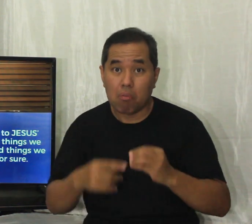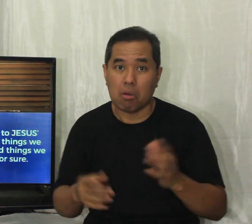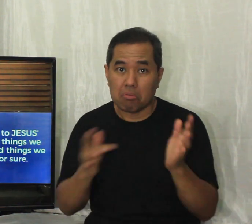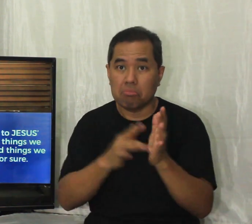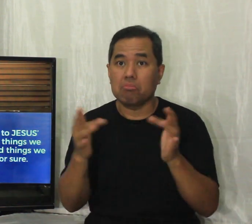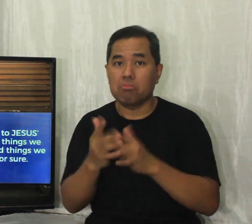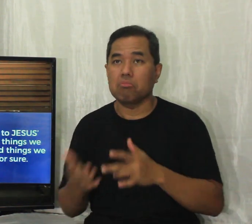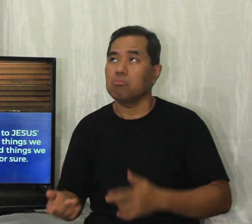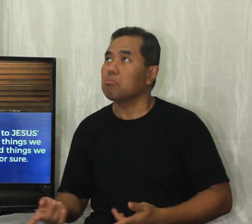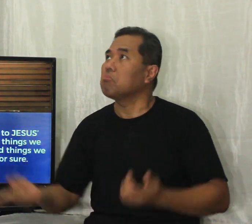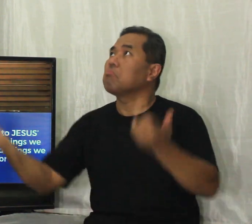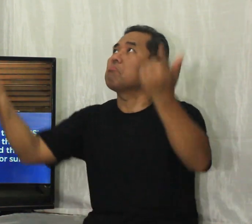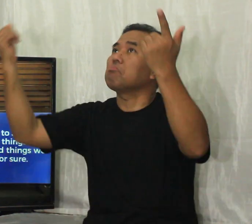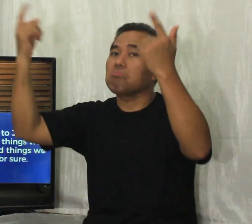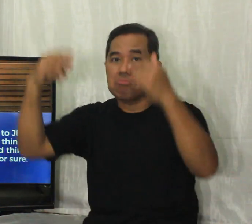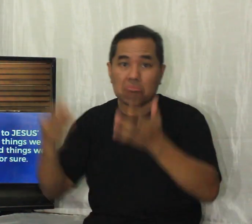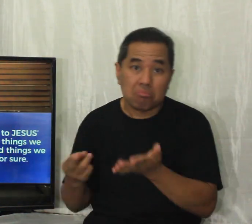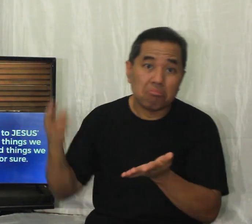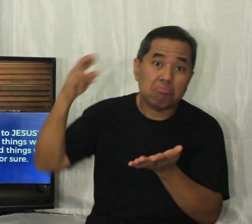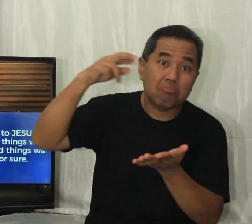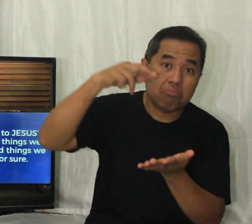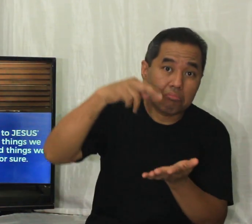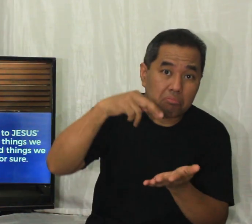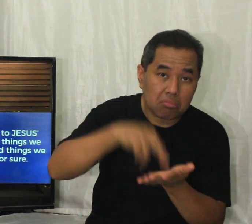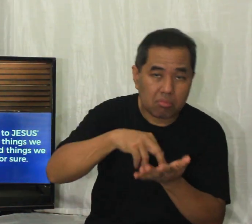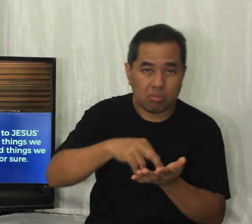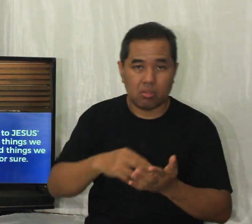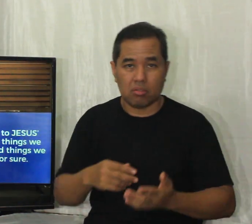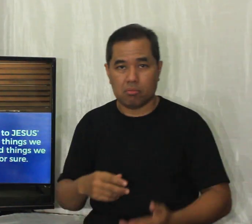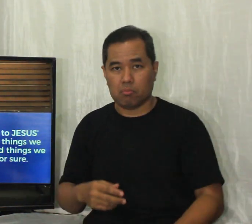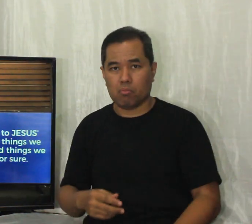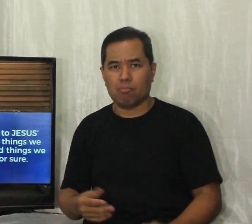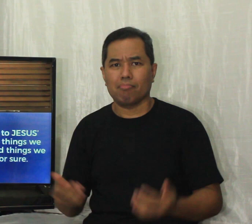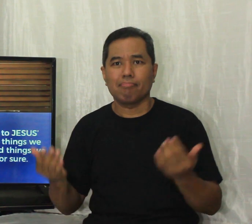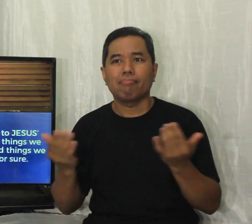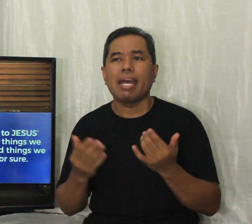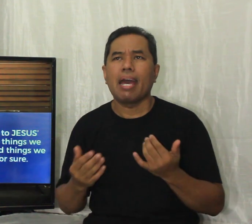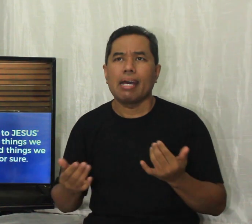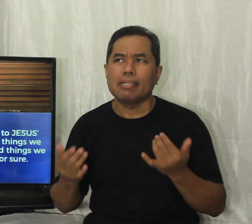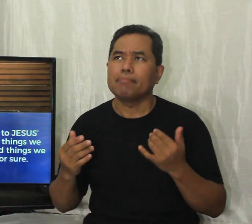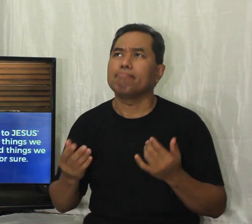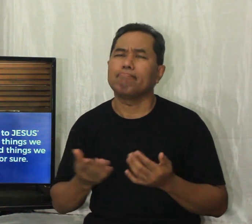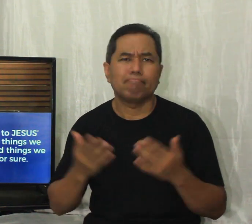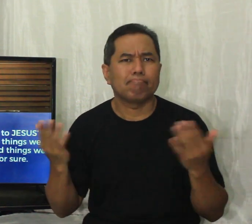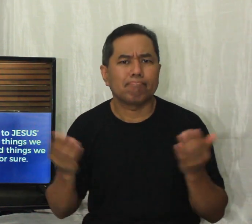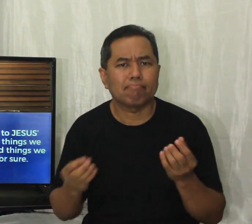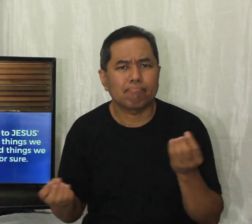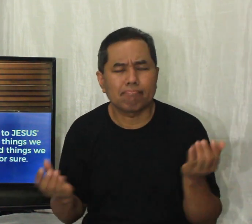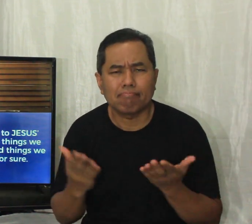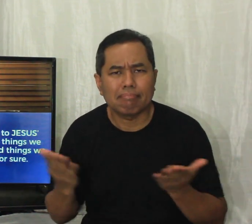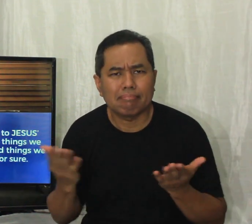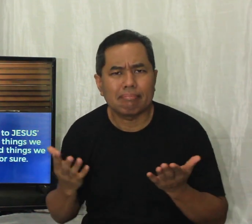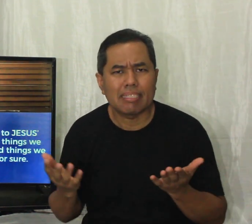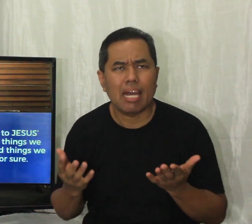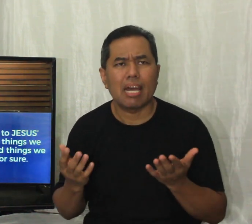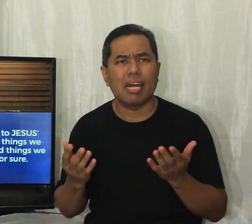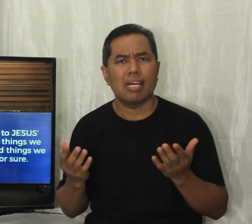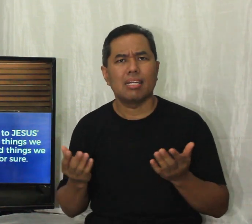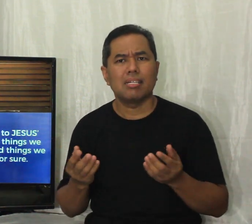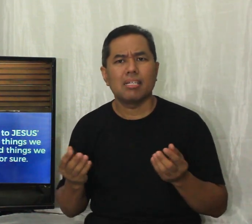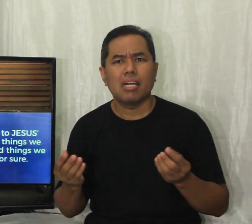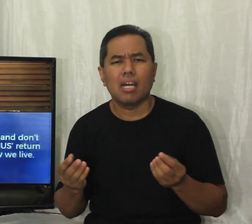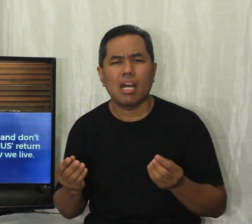mentioned in scriptures that will help us know this, because by knowing these things, it will influence how we live. When we